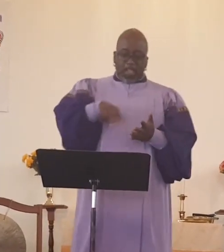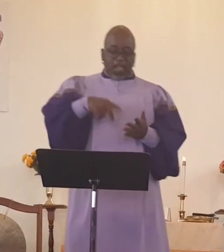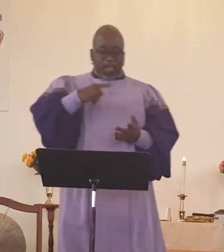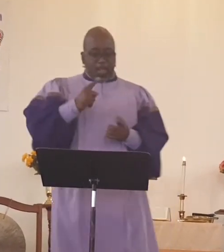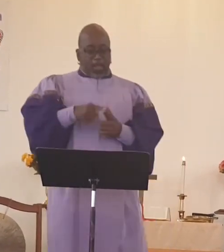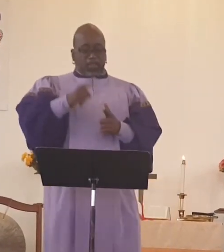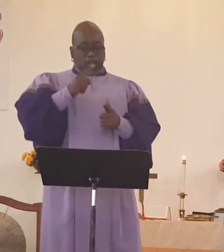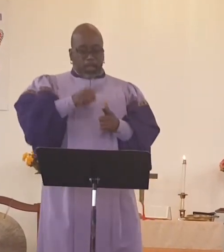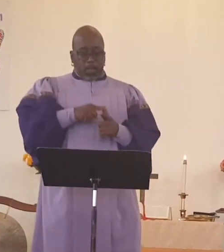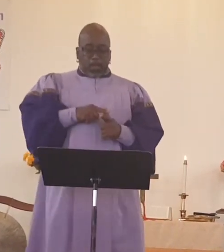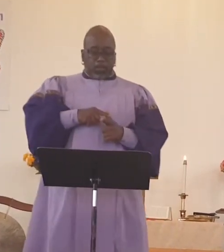Dance,